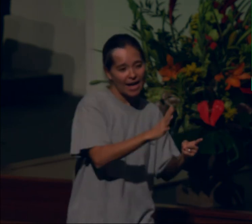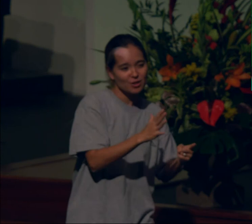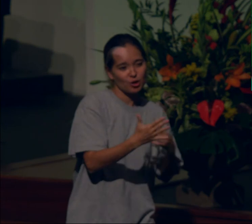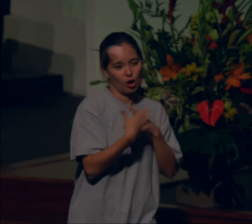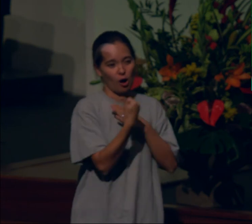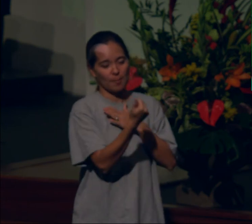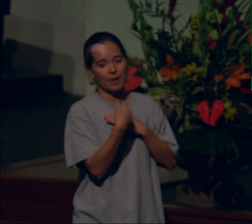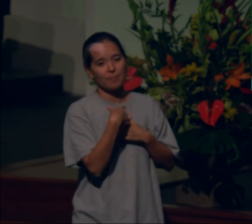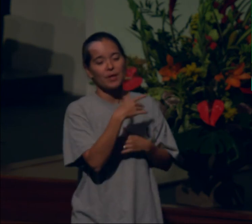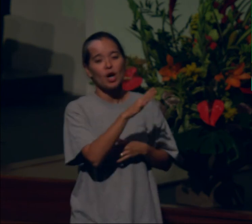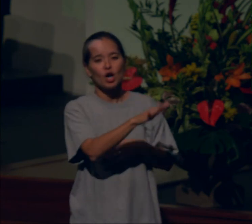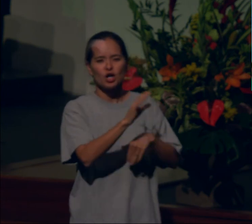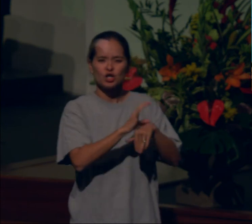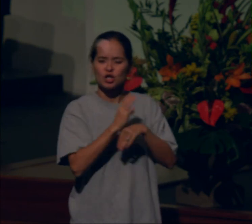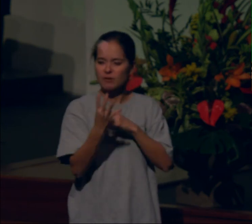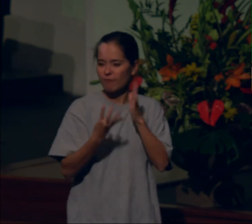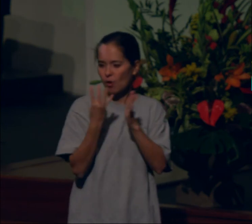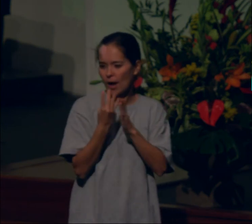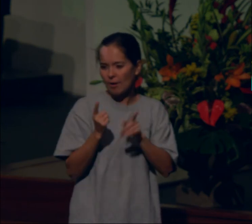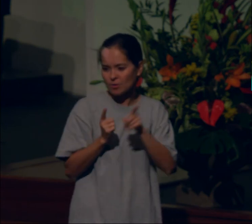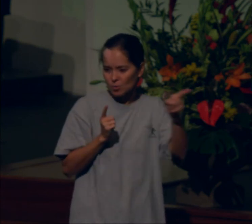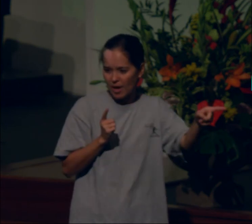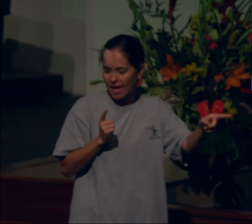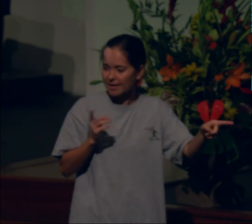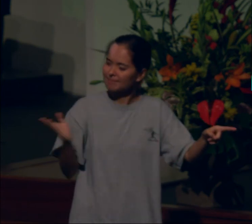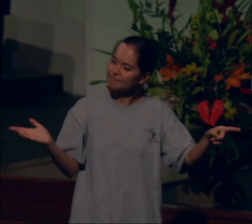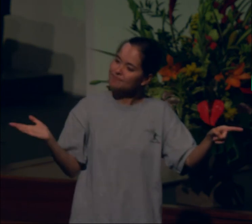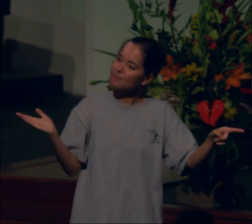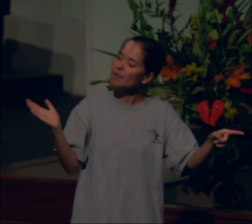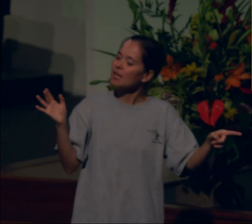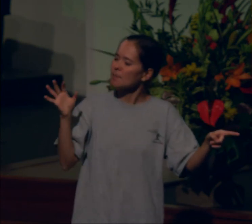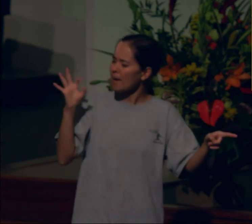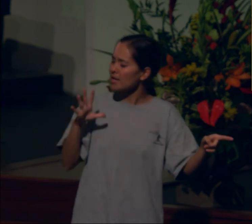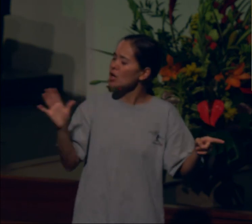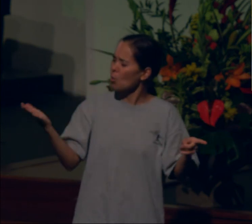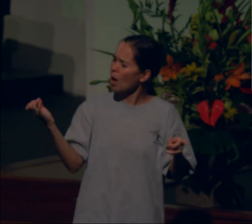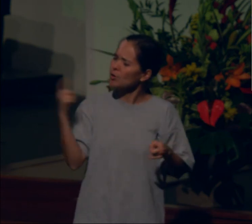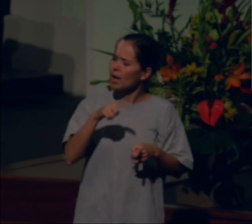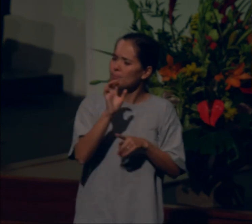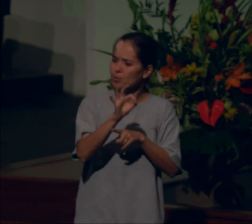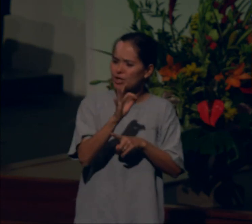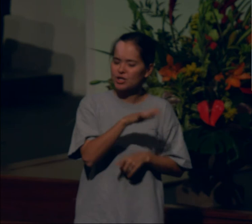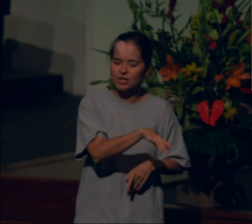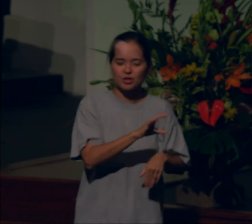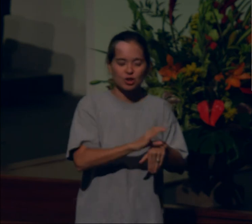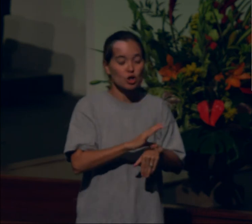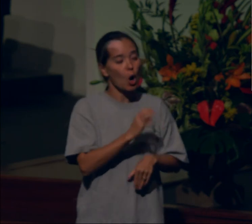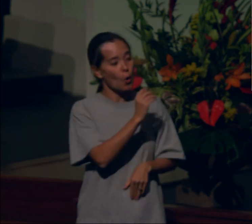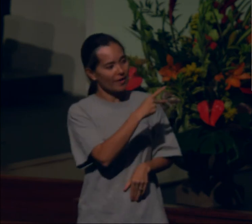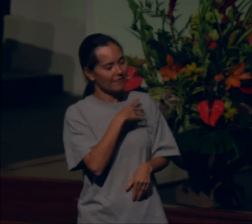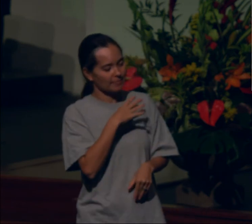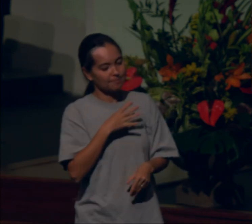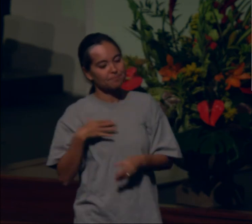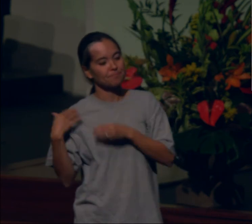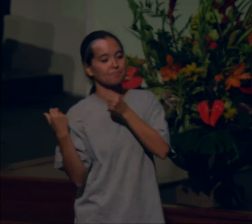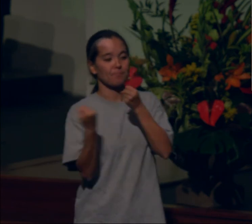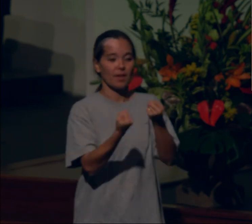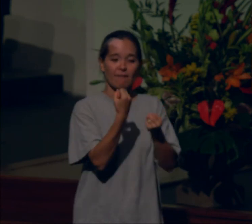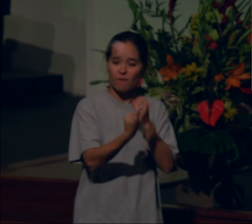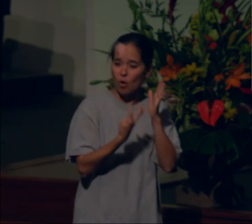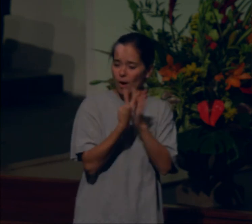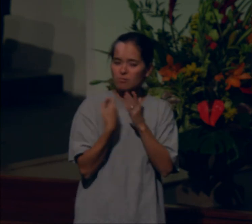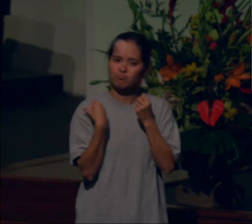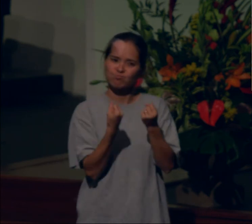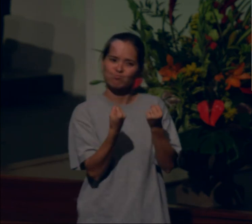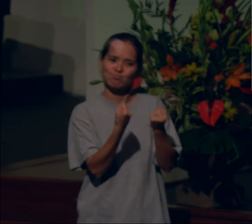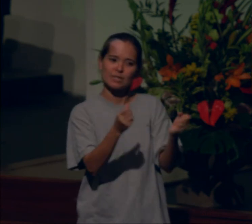was 4 hours away up in Knoxville, Tennessee, and he said, I'd like for you to come up and preach. I said, okay. So I drove 4 hours that Sunday morning, went